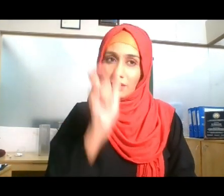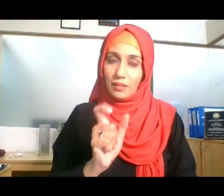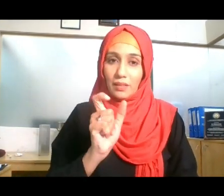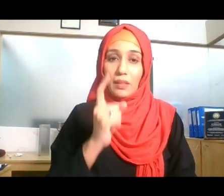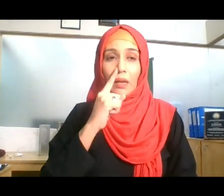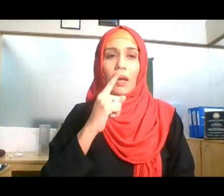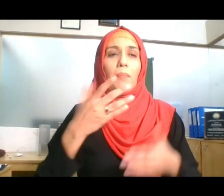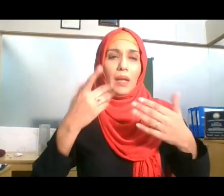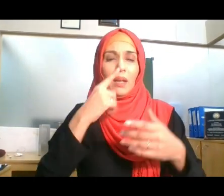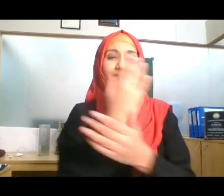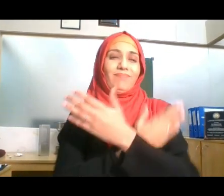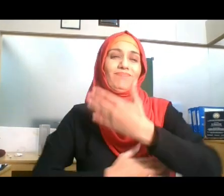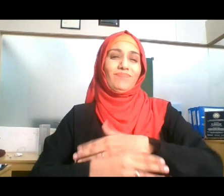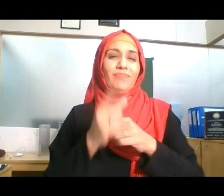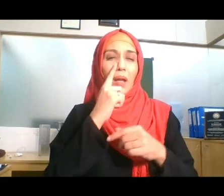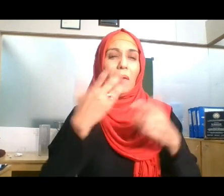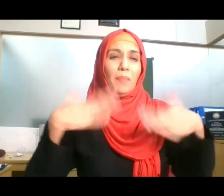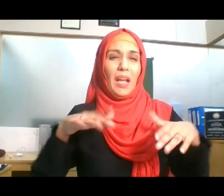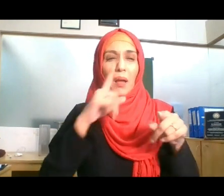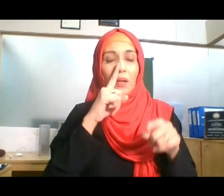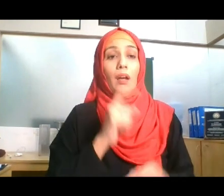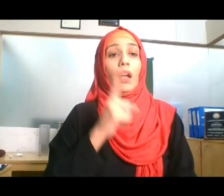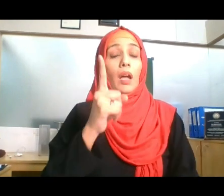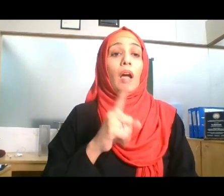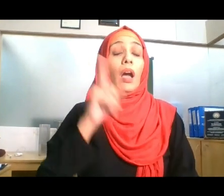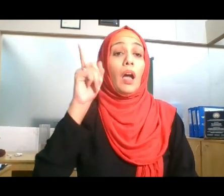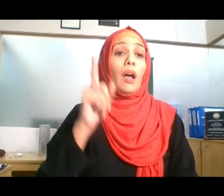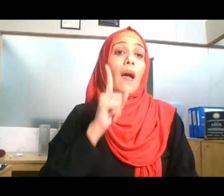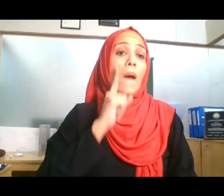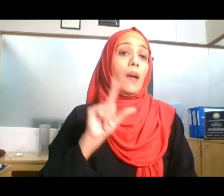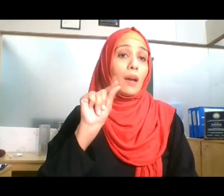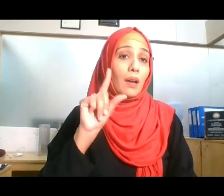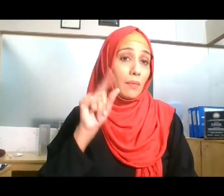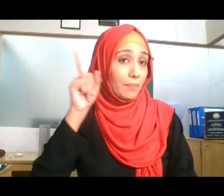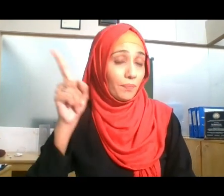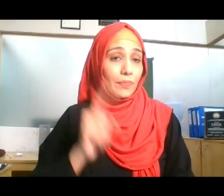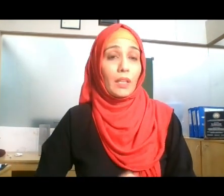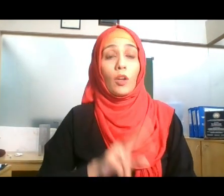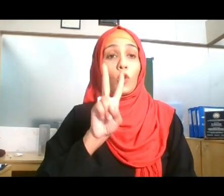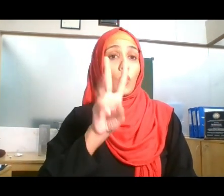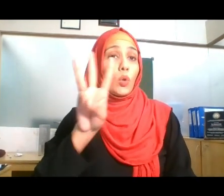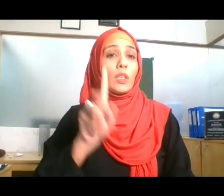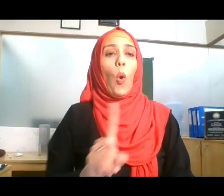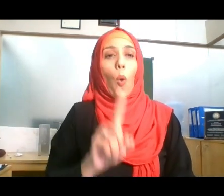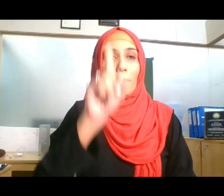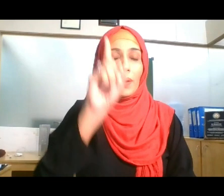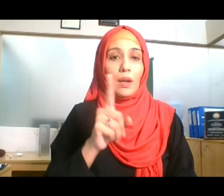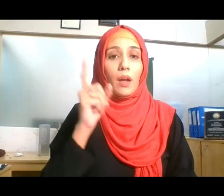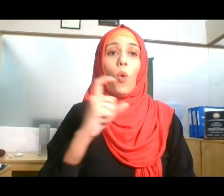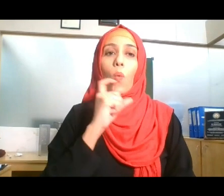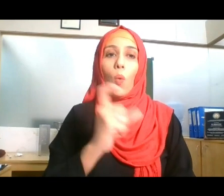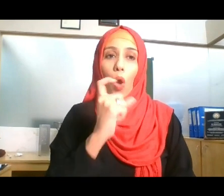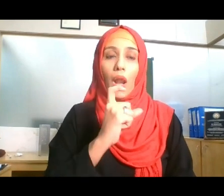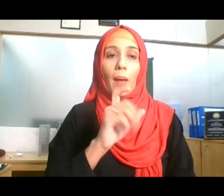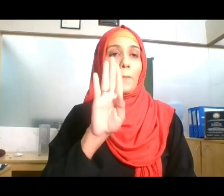physically disabled in Rahim Yar Khan, who's sitting there at 23 years of age in a college doing her